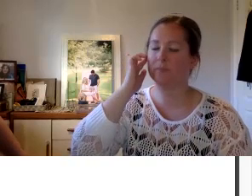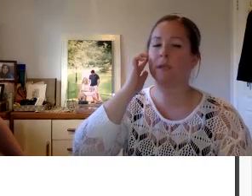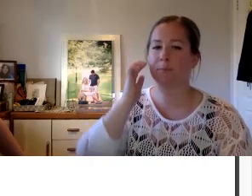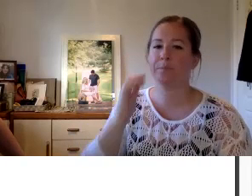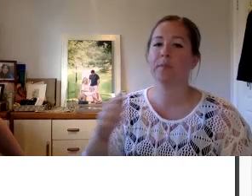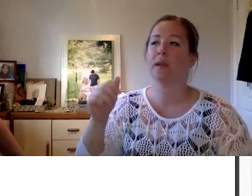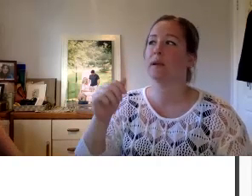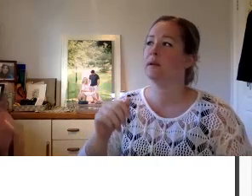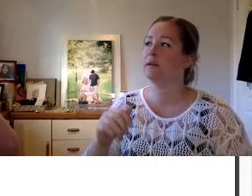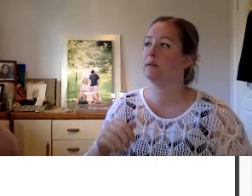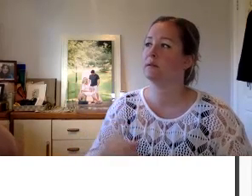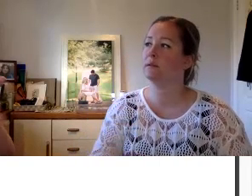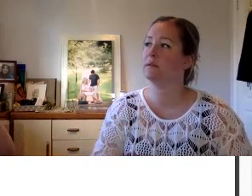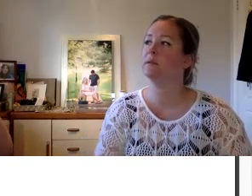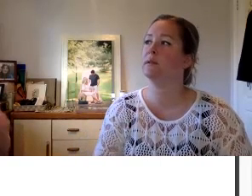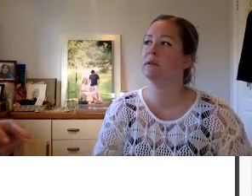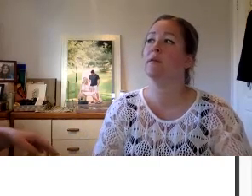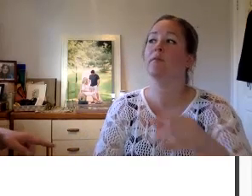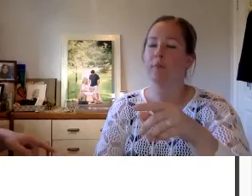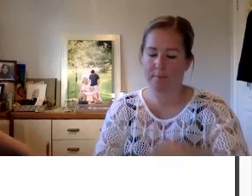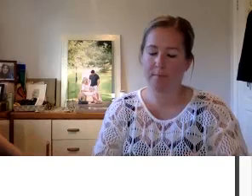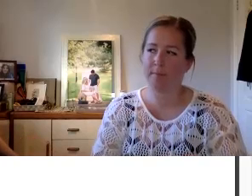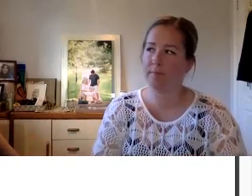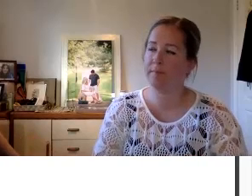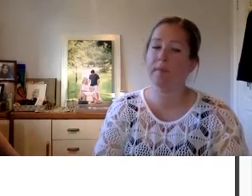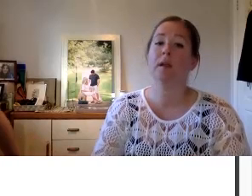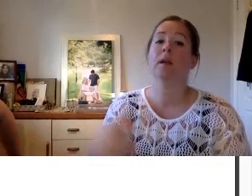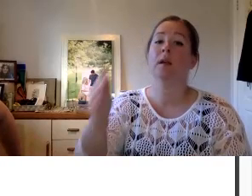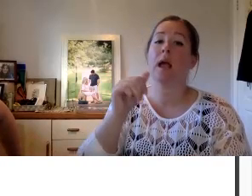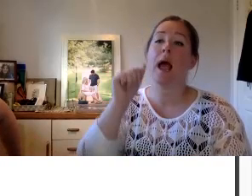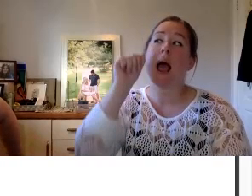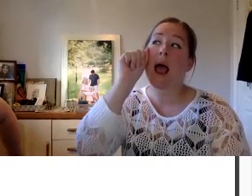boy. And if I really want to be specific, I can spell the name.